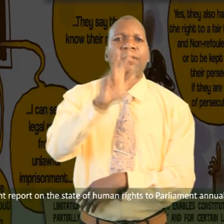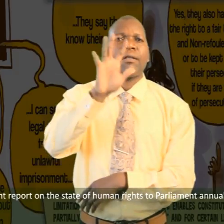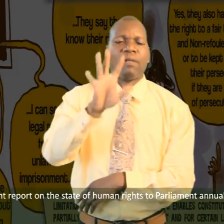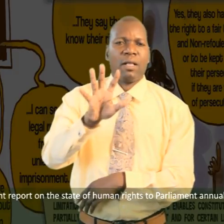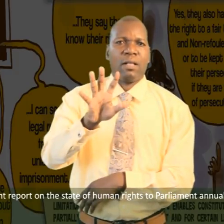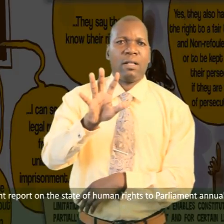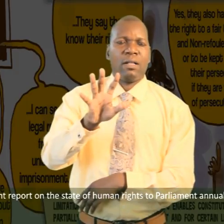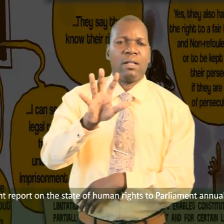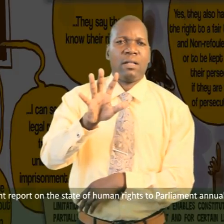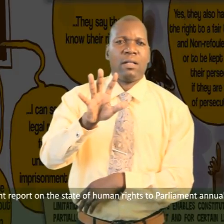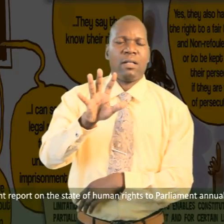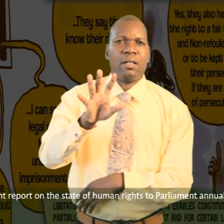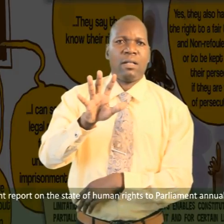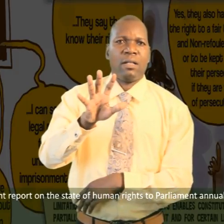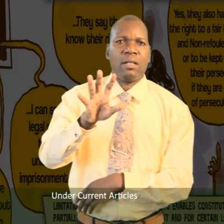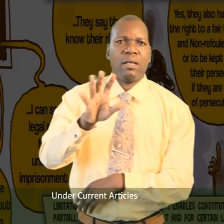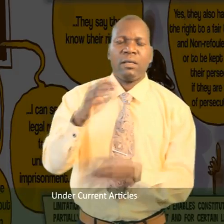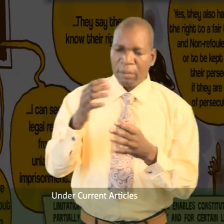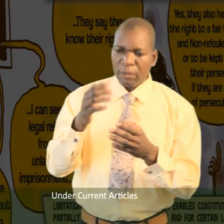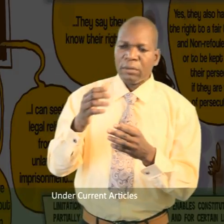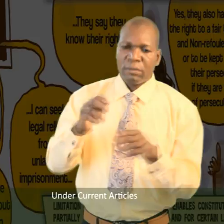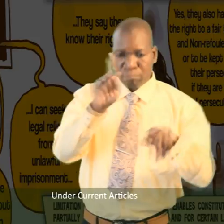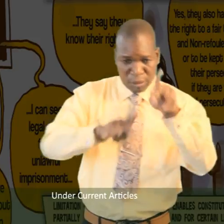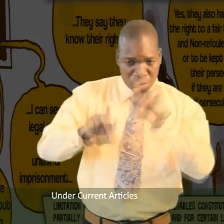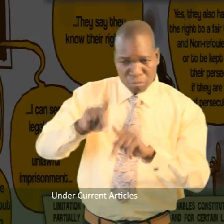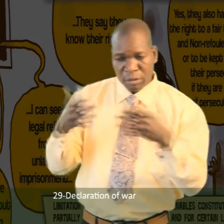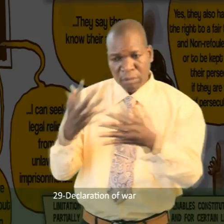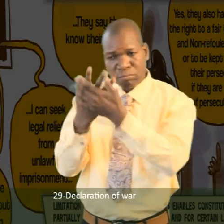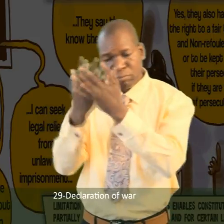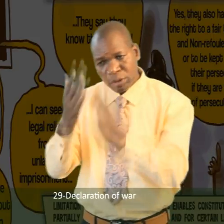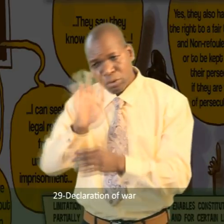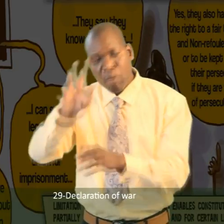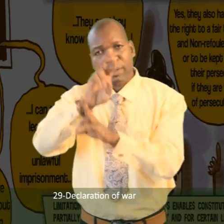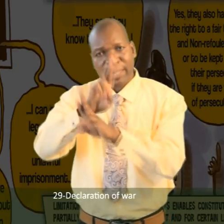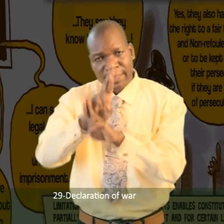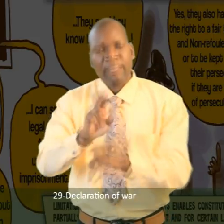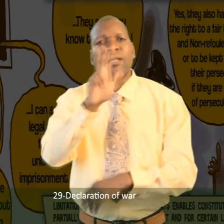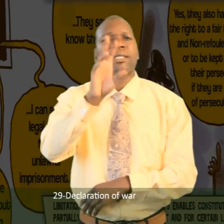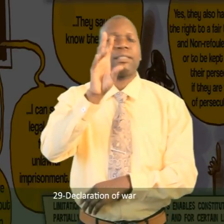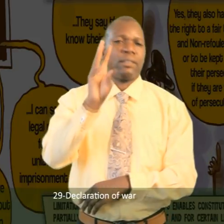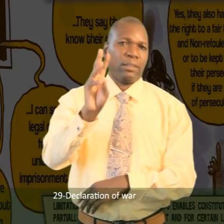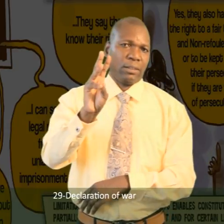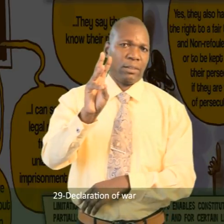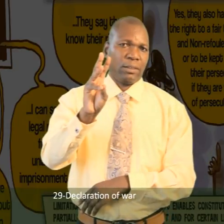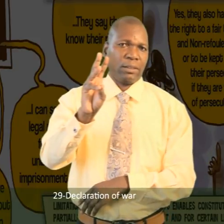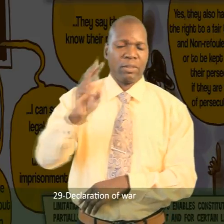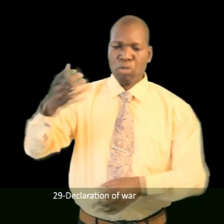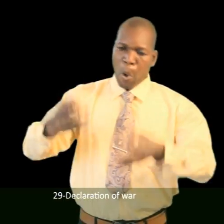annually. Under current articles, 29. Declaration of war.